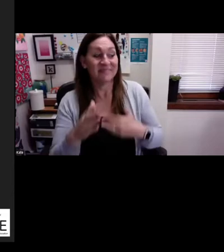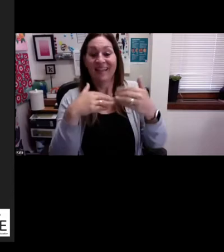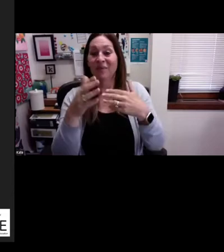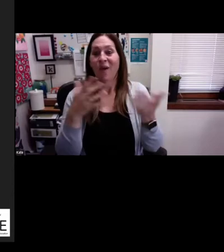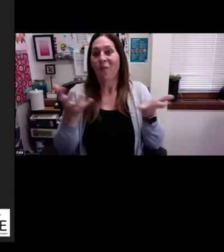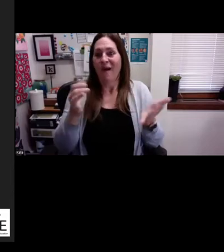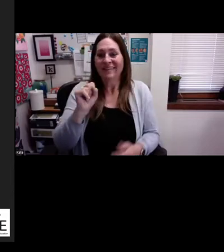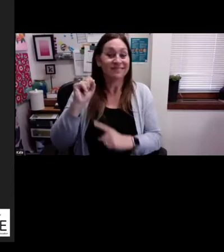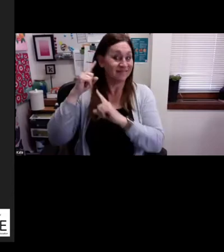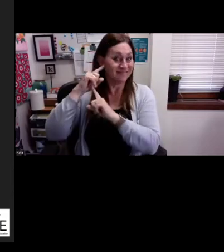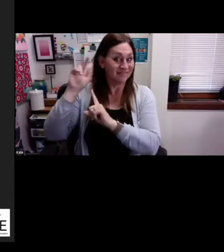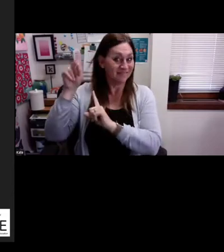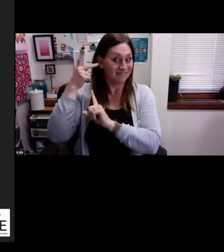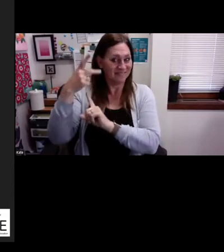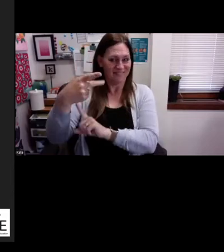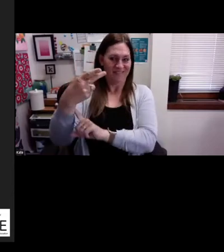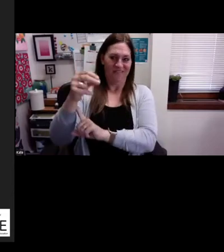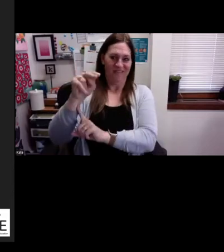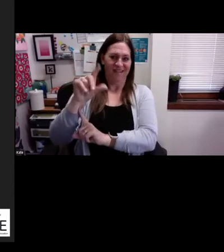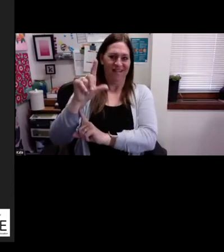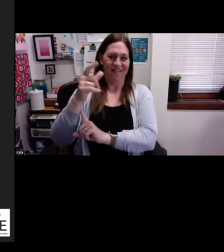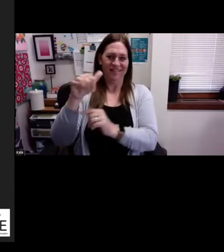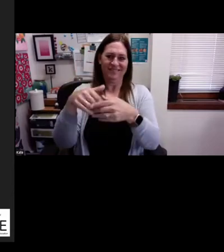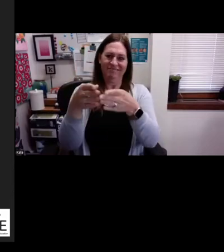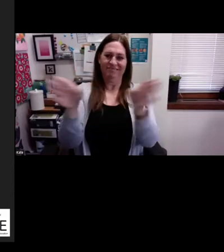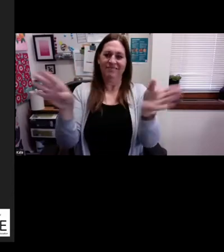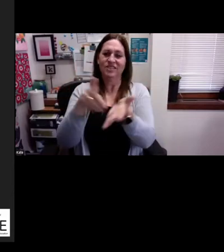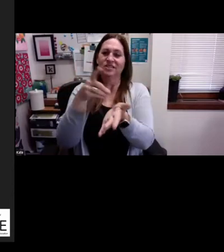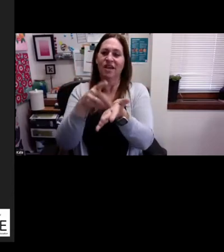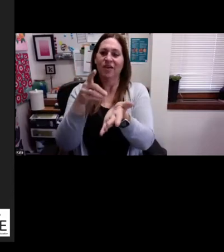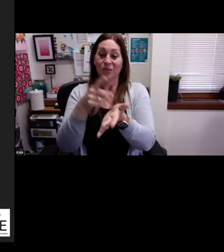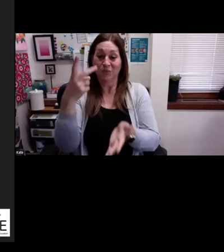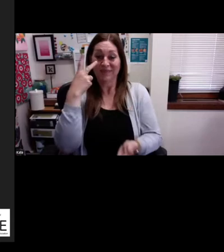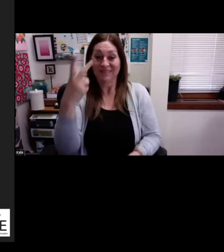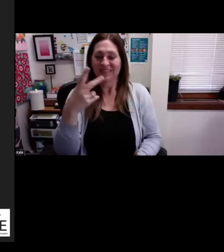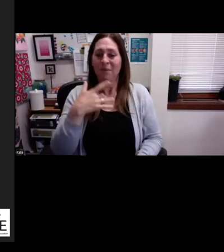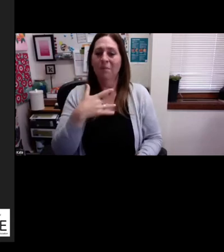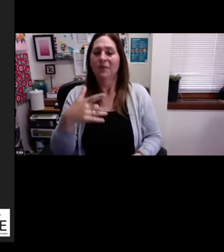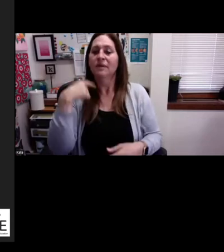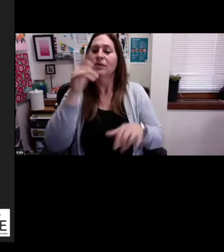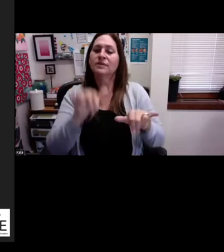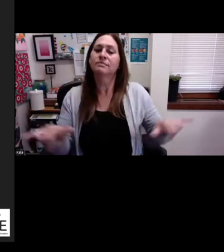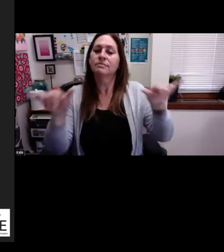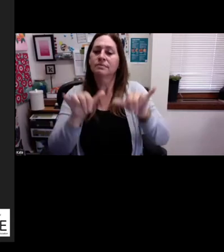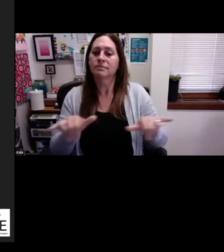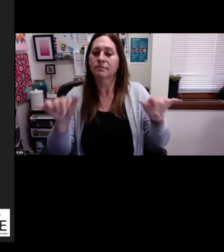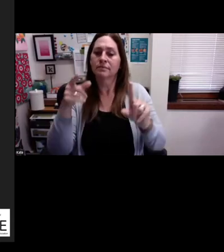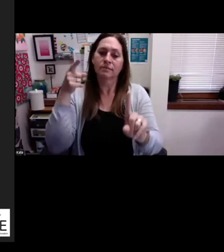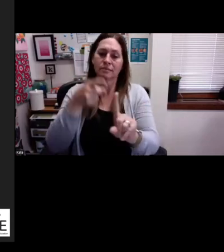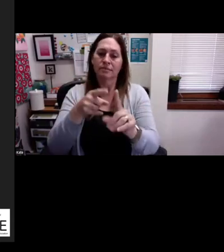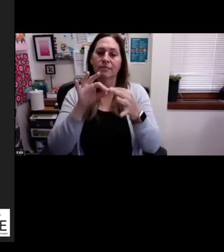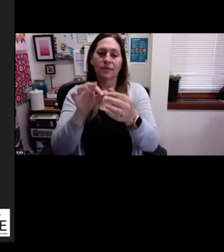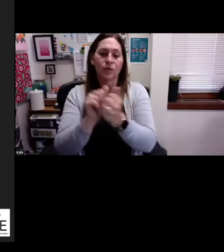sign, you know that that's what that means. So phonology in general,